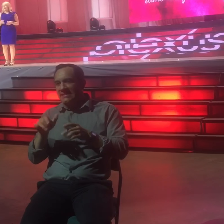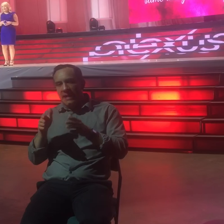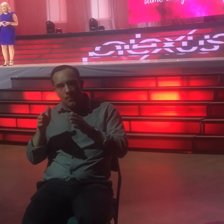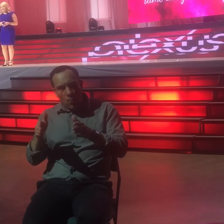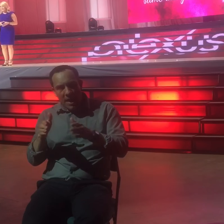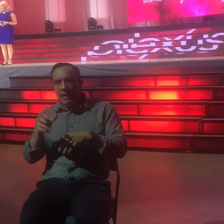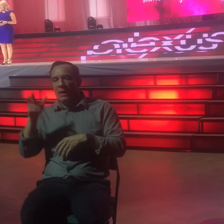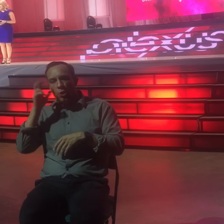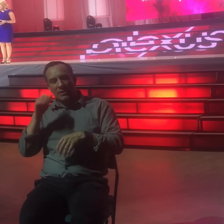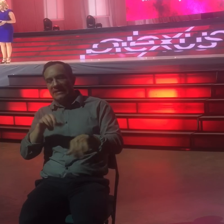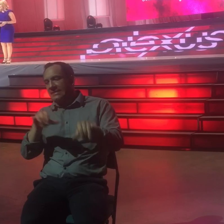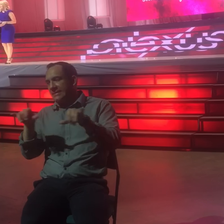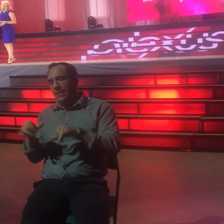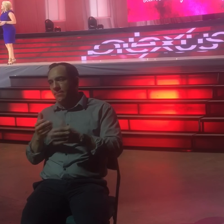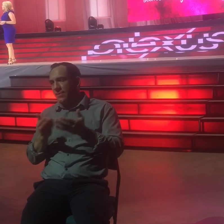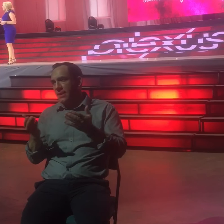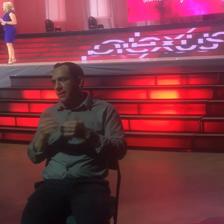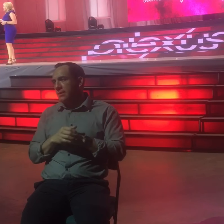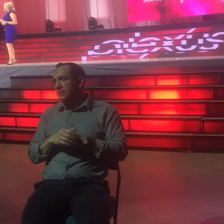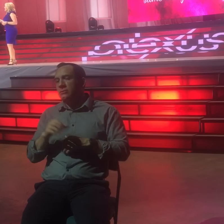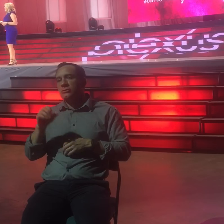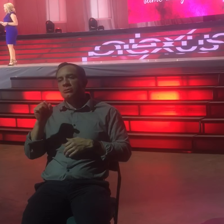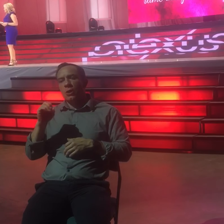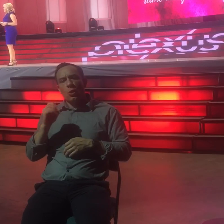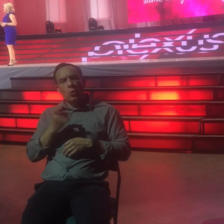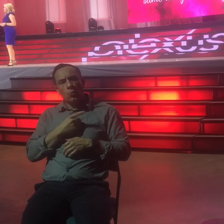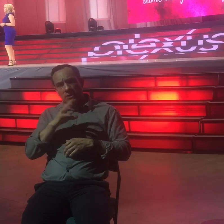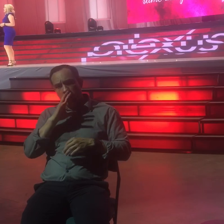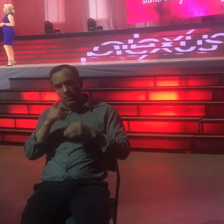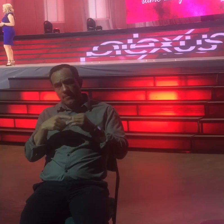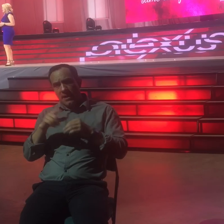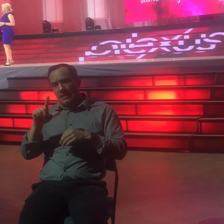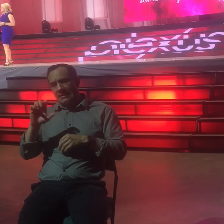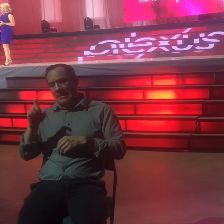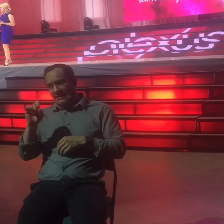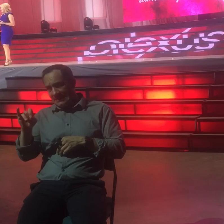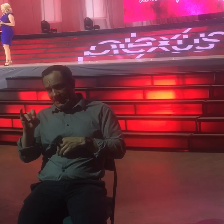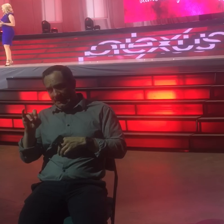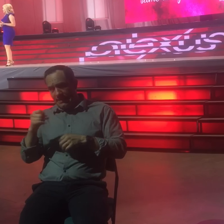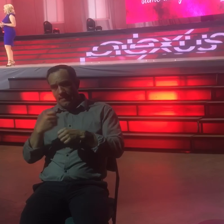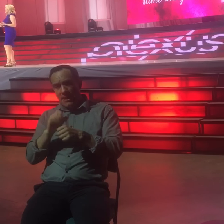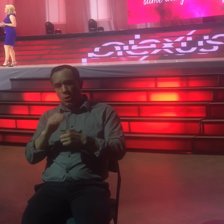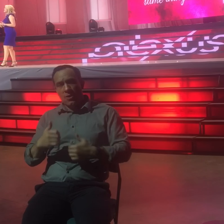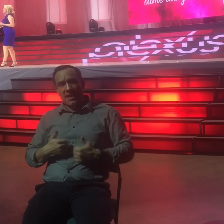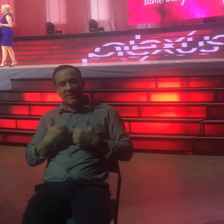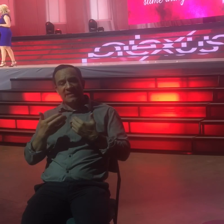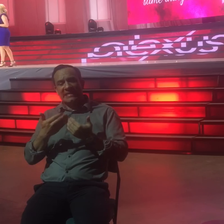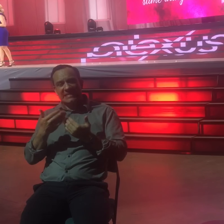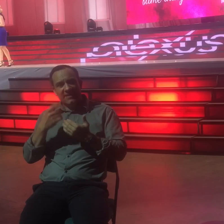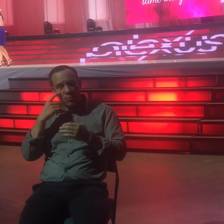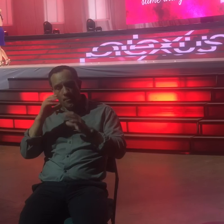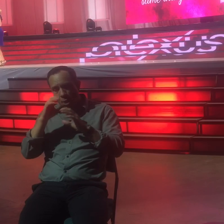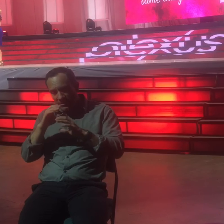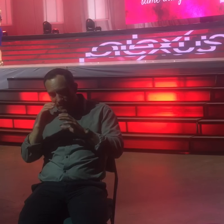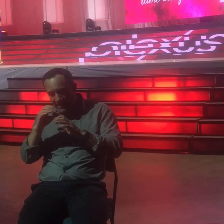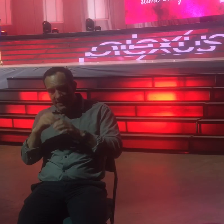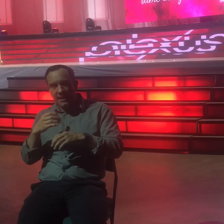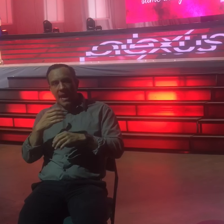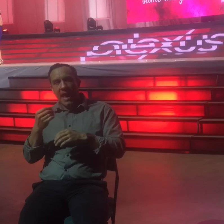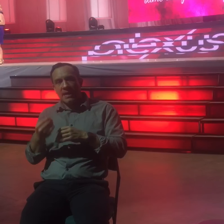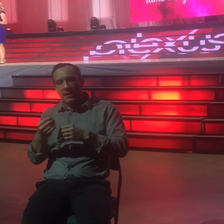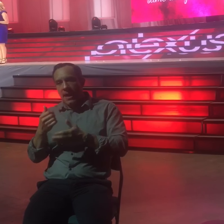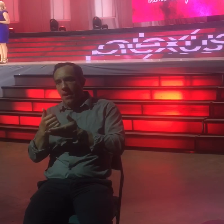hearing the very same thing. So we've talked about LEXI making your life easier with prospecting and onboarding new